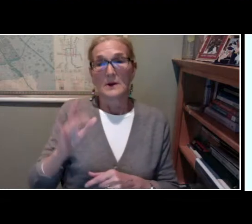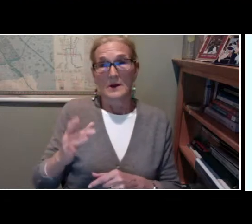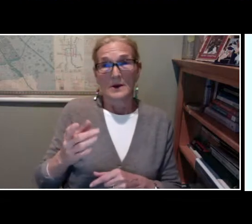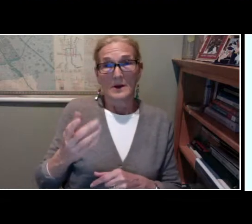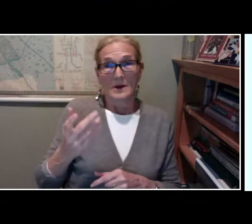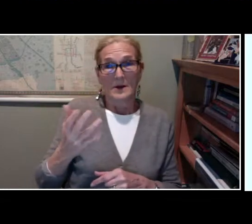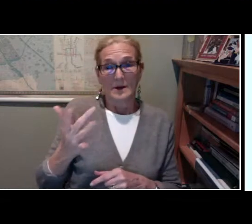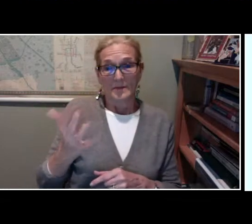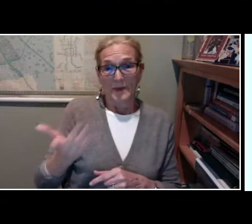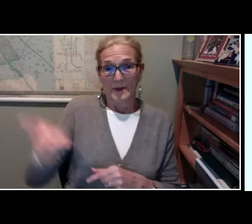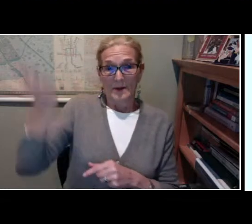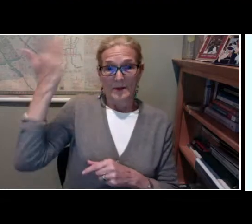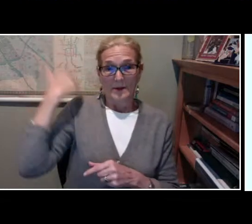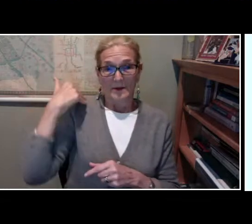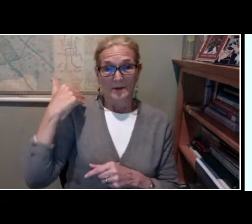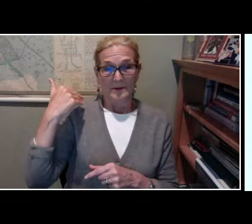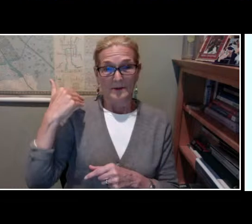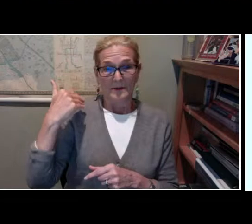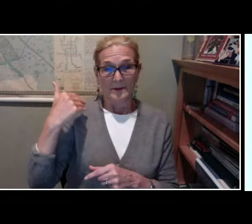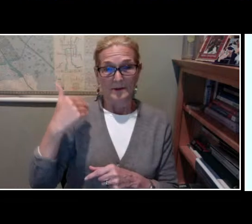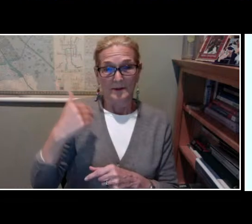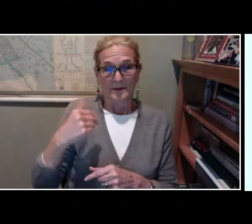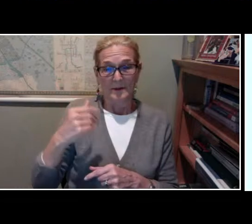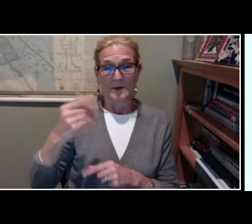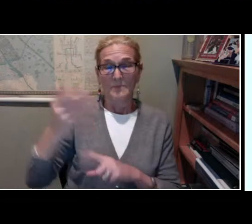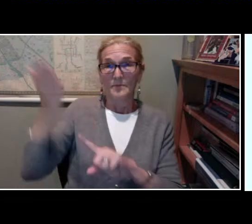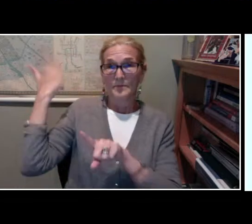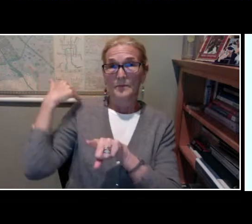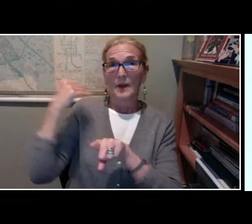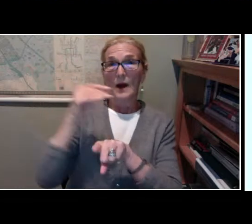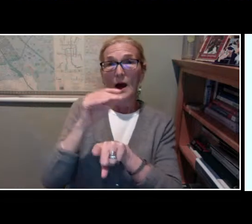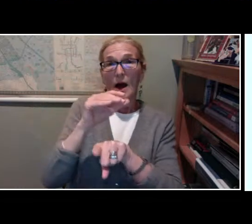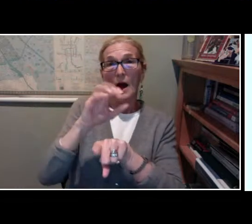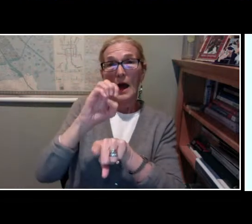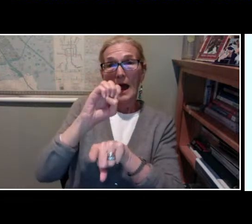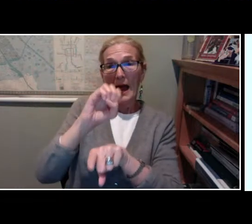This is our webinar. This is the webinar series